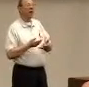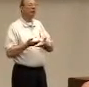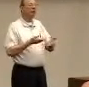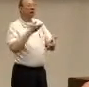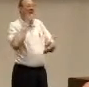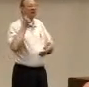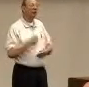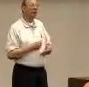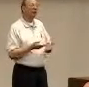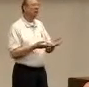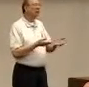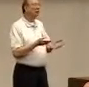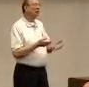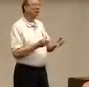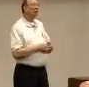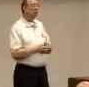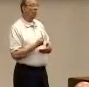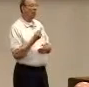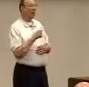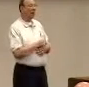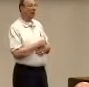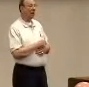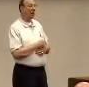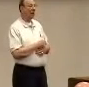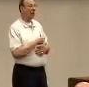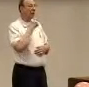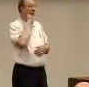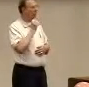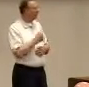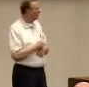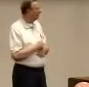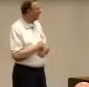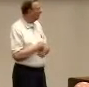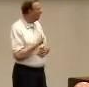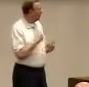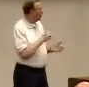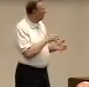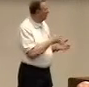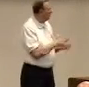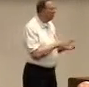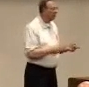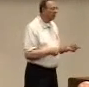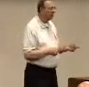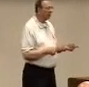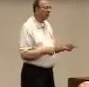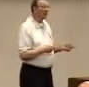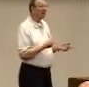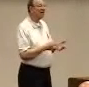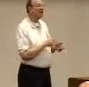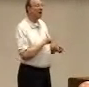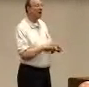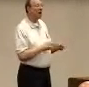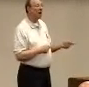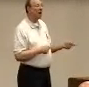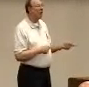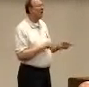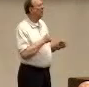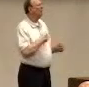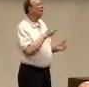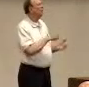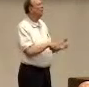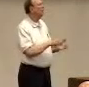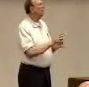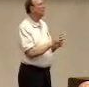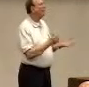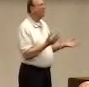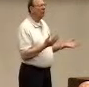give us ideas on how we could serve better. And one day, out of the blue, she calls Jennifer, and she says, all right, I want to study again. But this